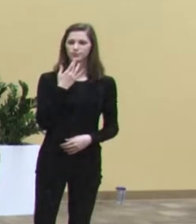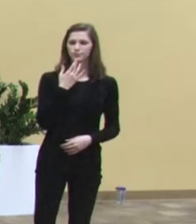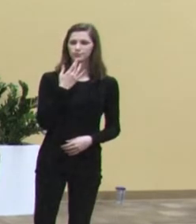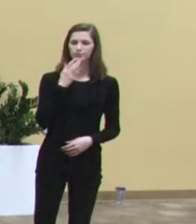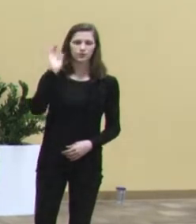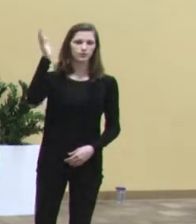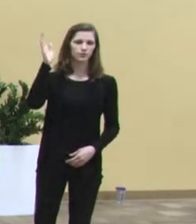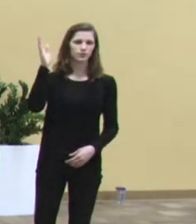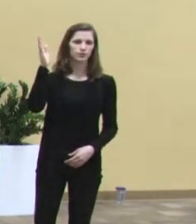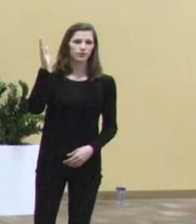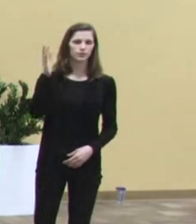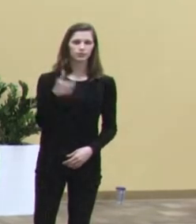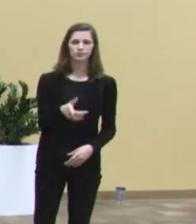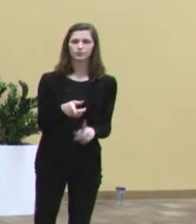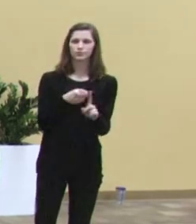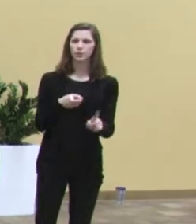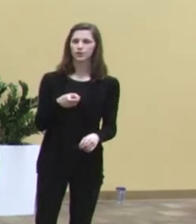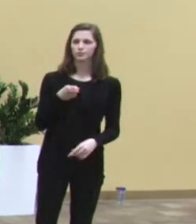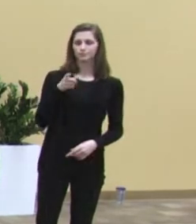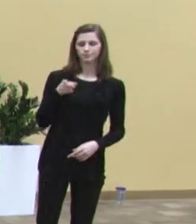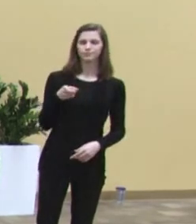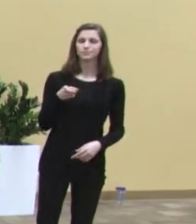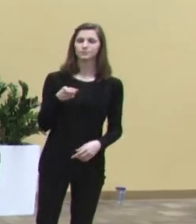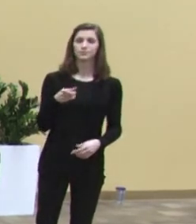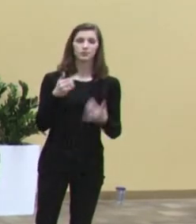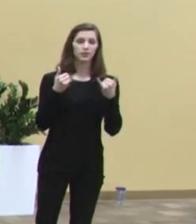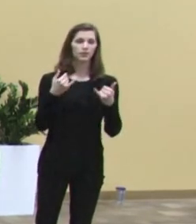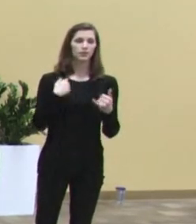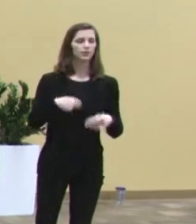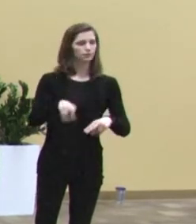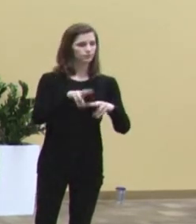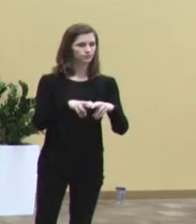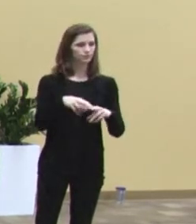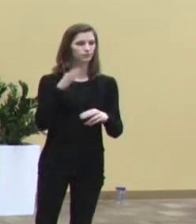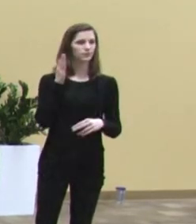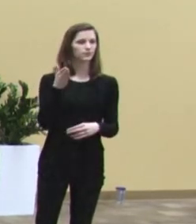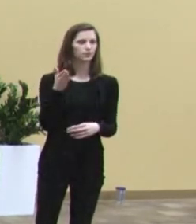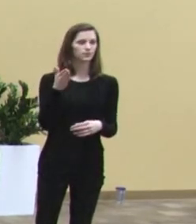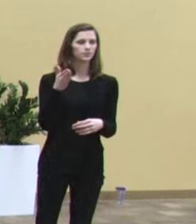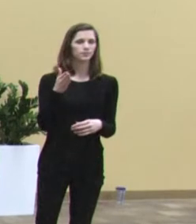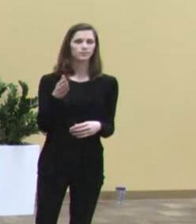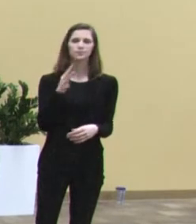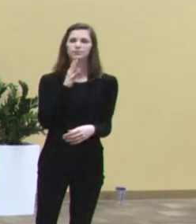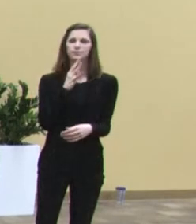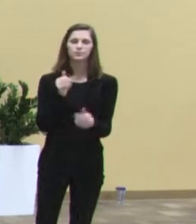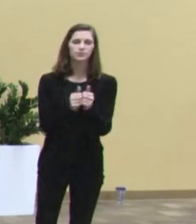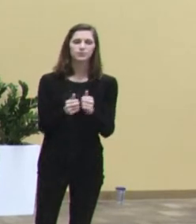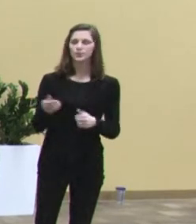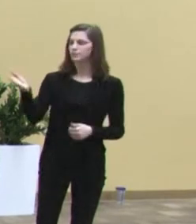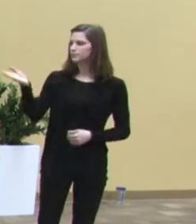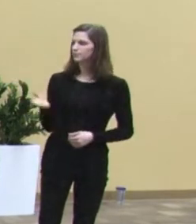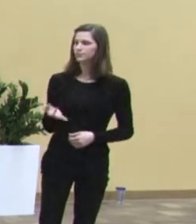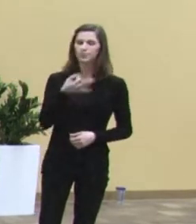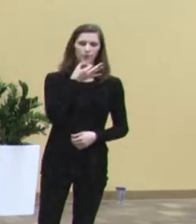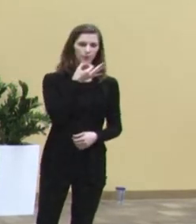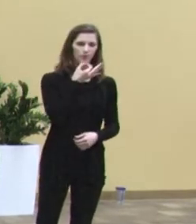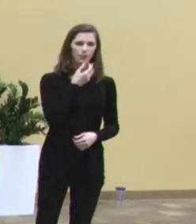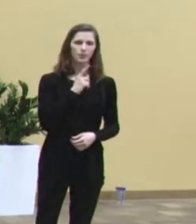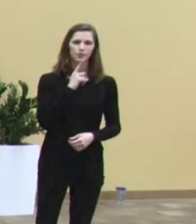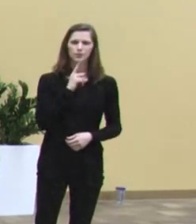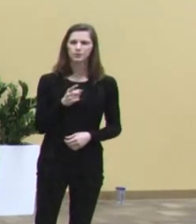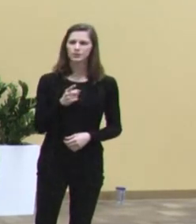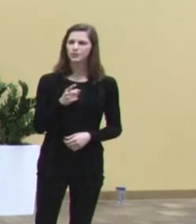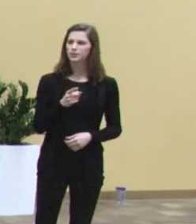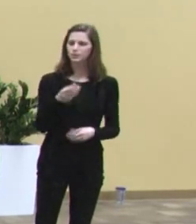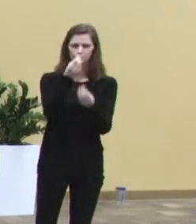heard. And so now I want to sit down, I'm going to talk to these experts and let them share with you really what was Dr. King